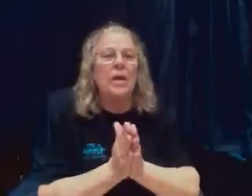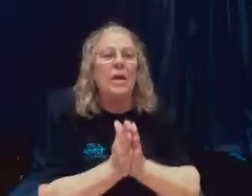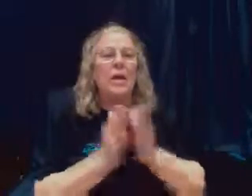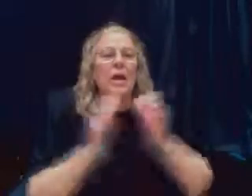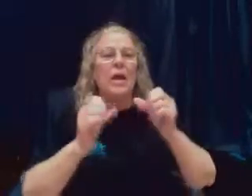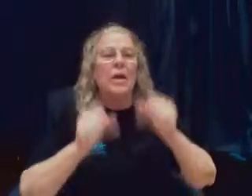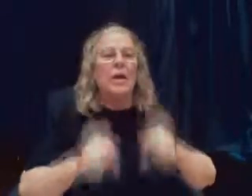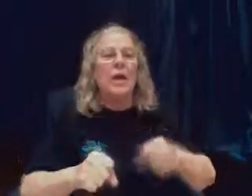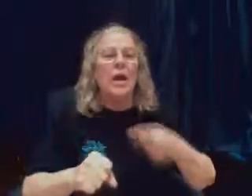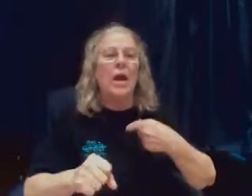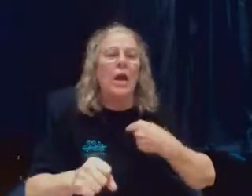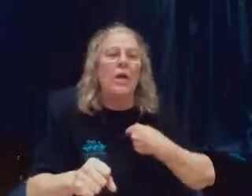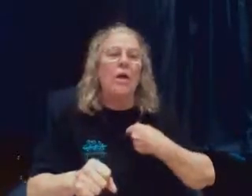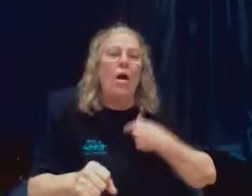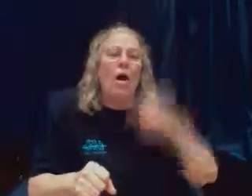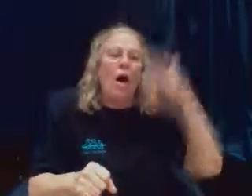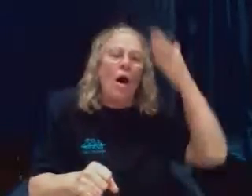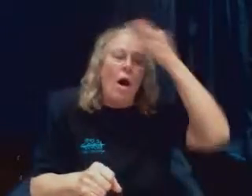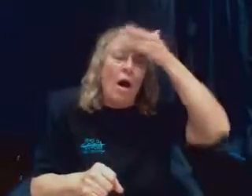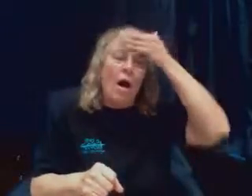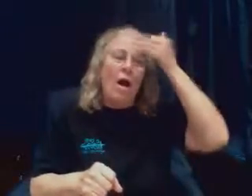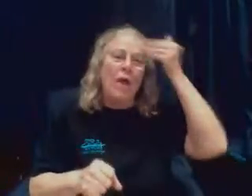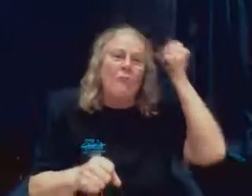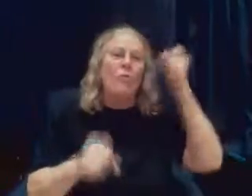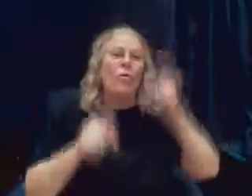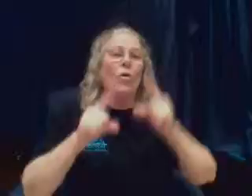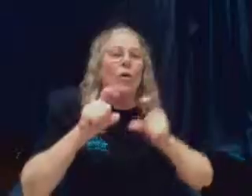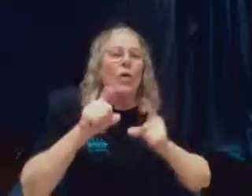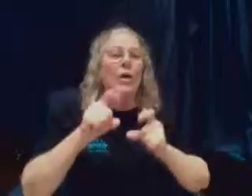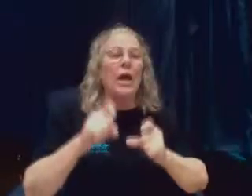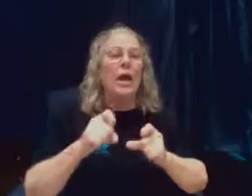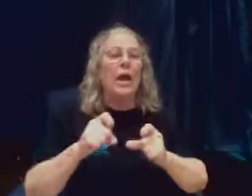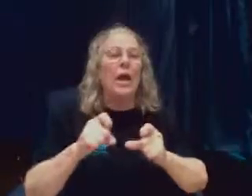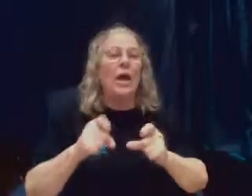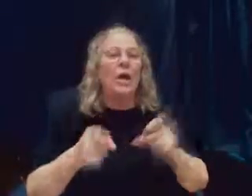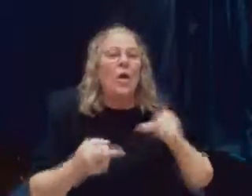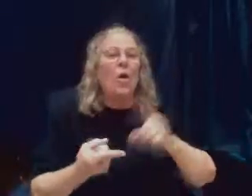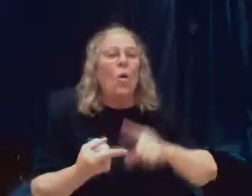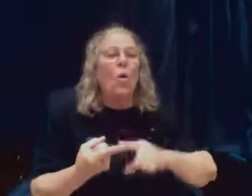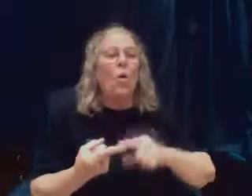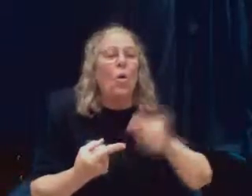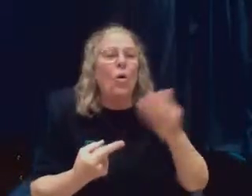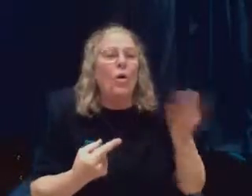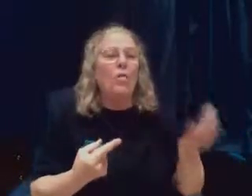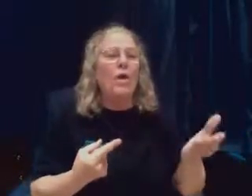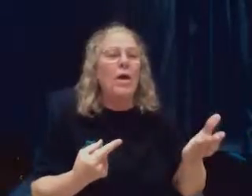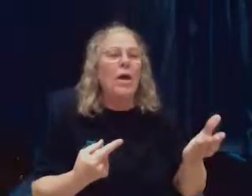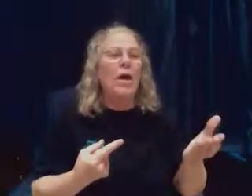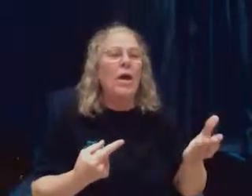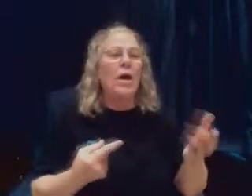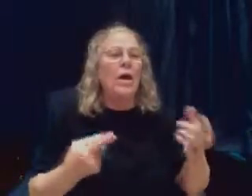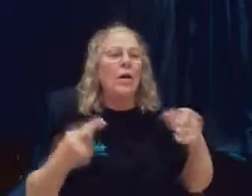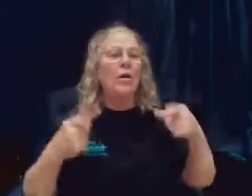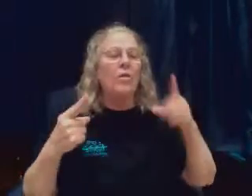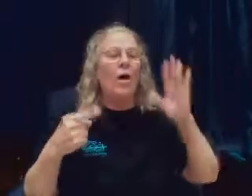Gethsemane can I forget, or there